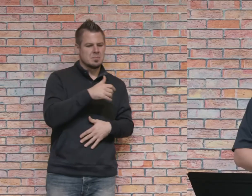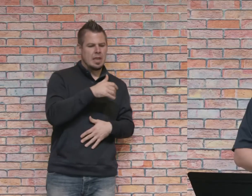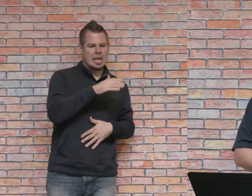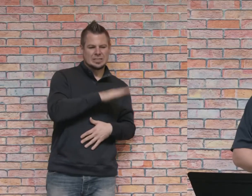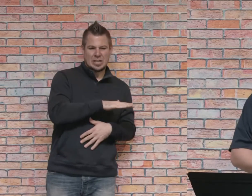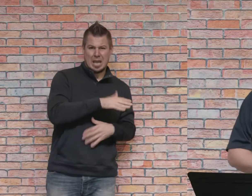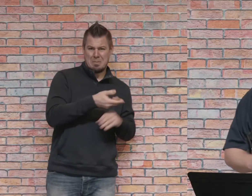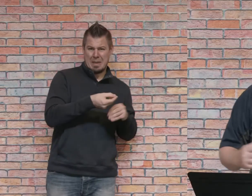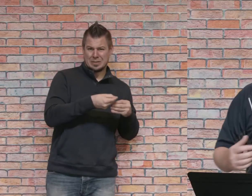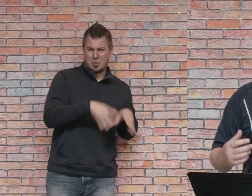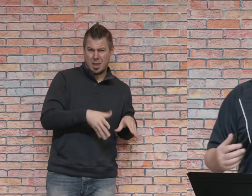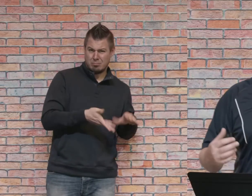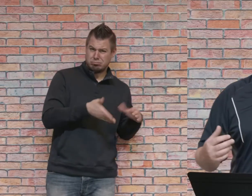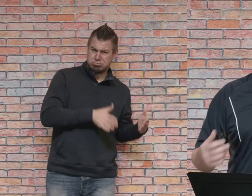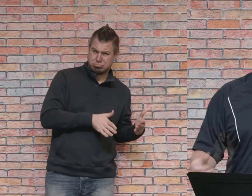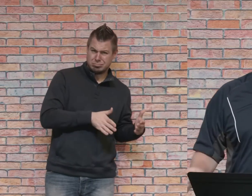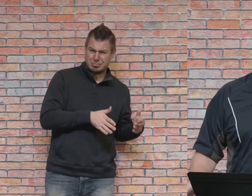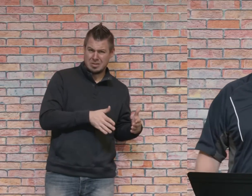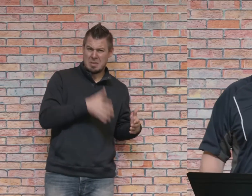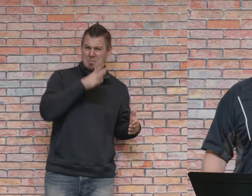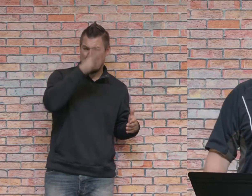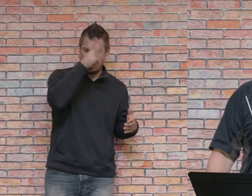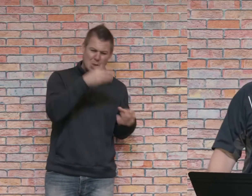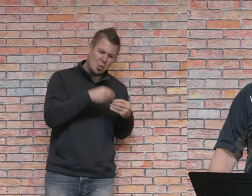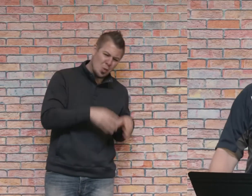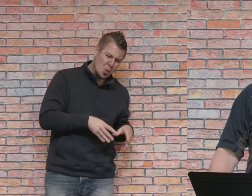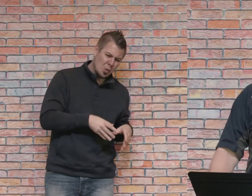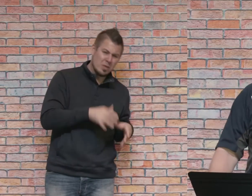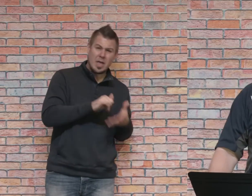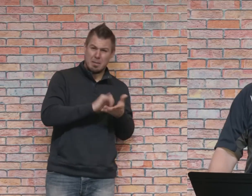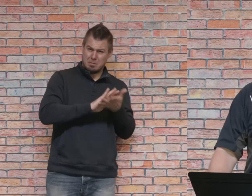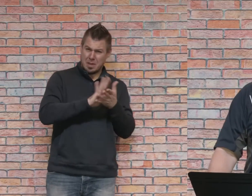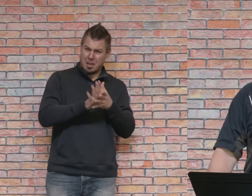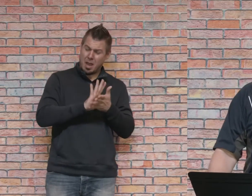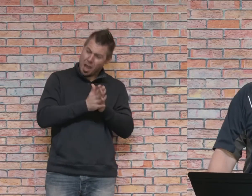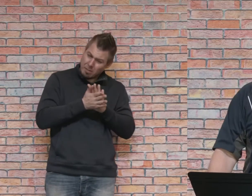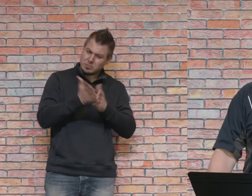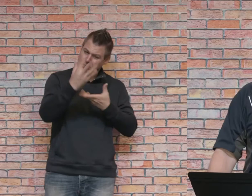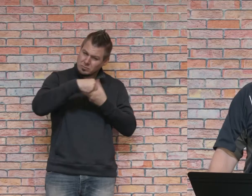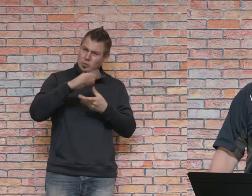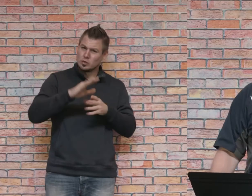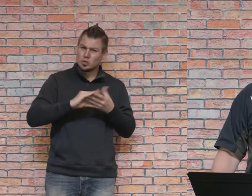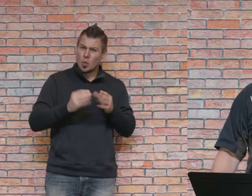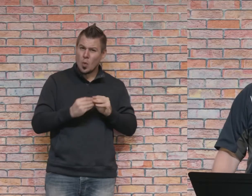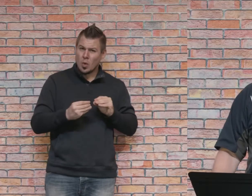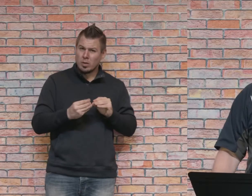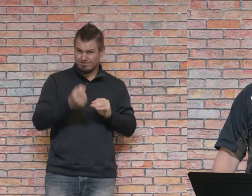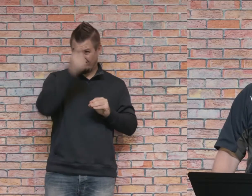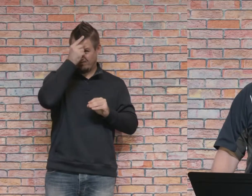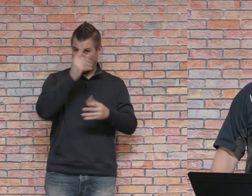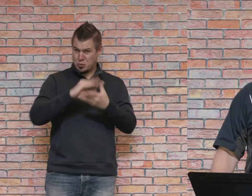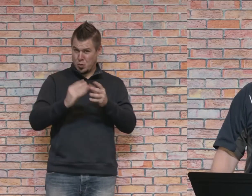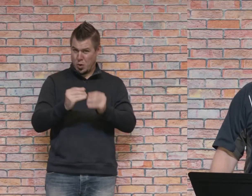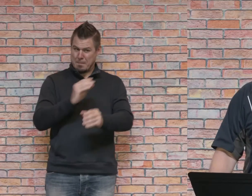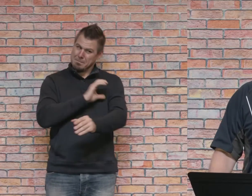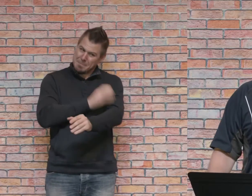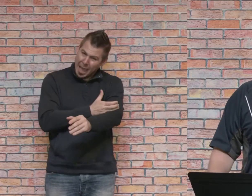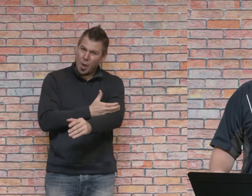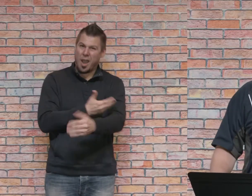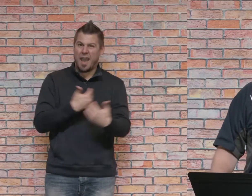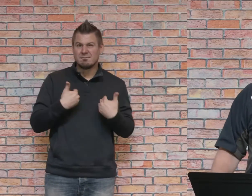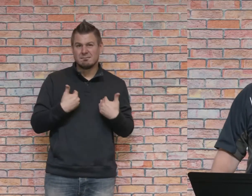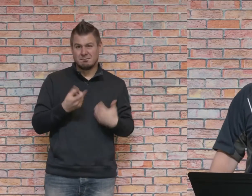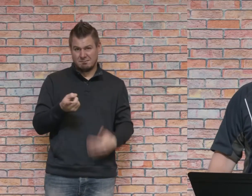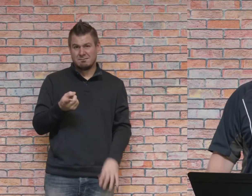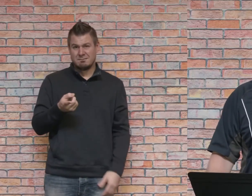should ever feel, it becomes a story for you. You see, your story has power. And you need to release